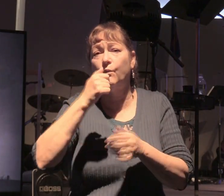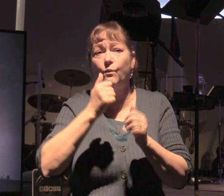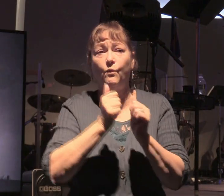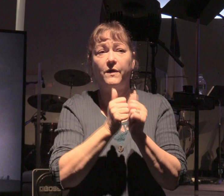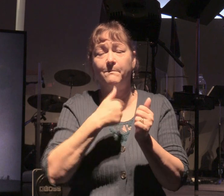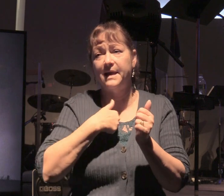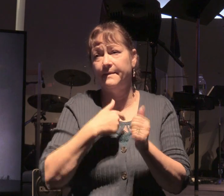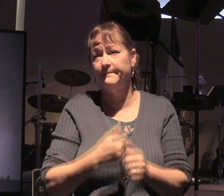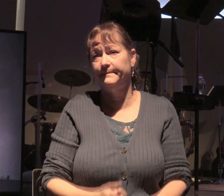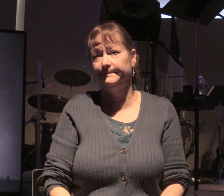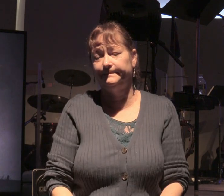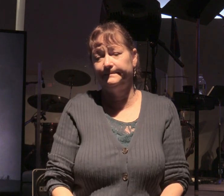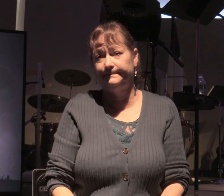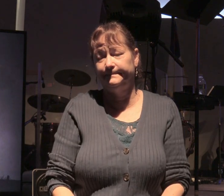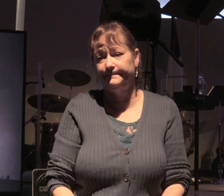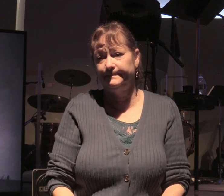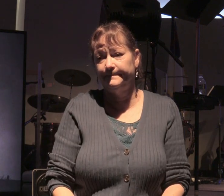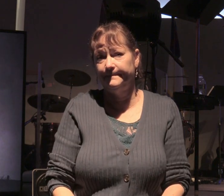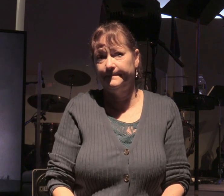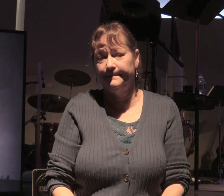that?